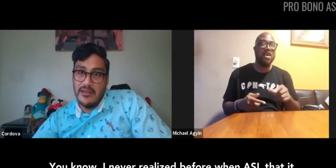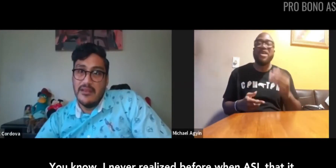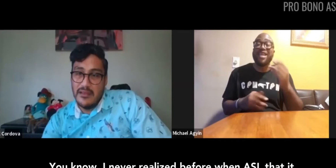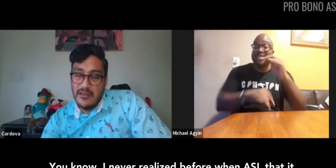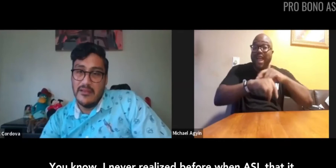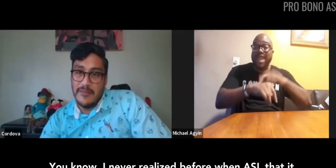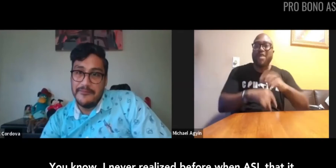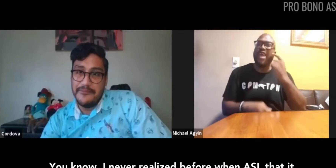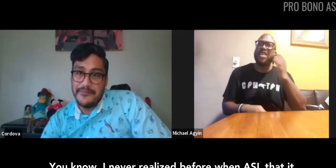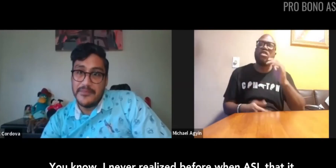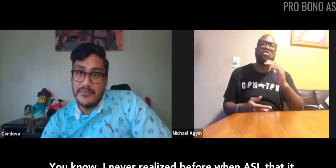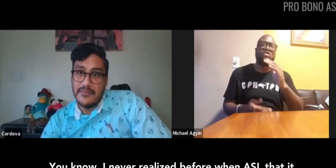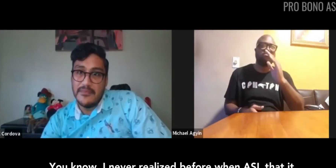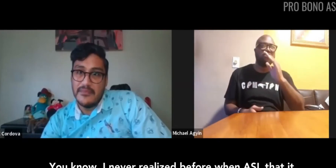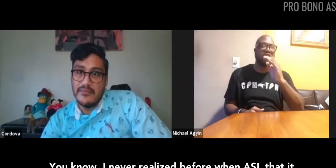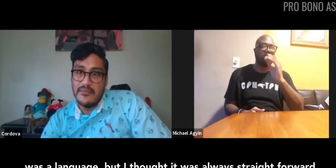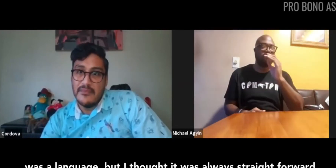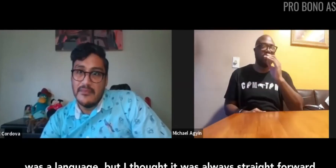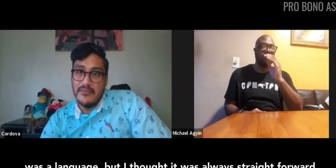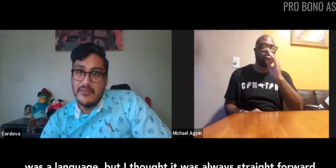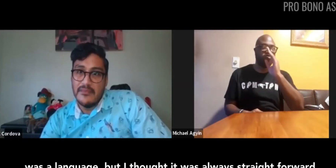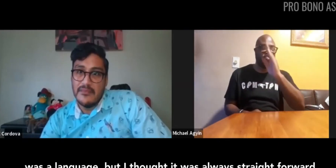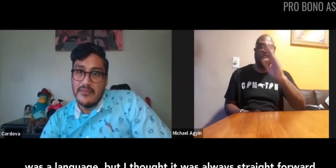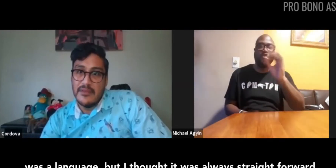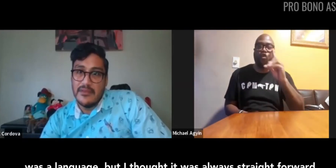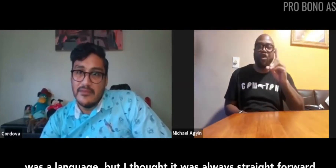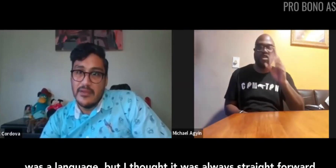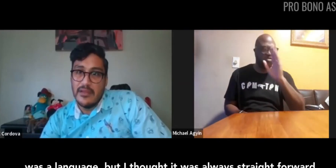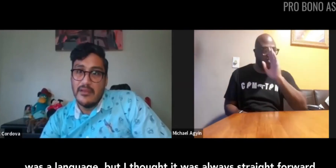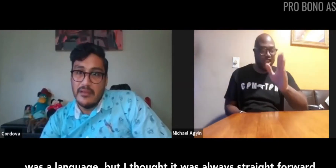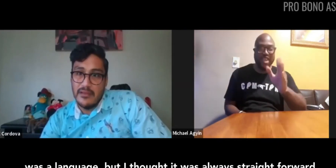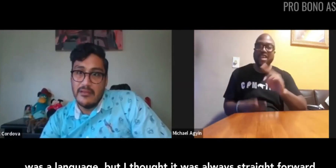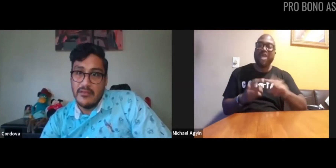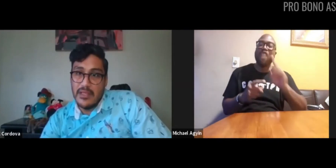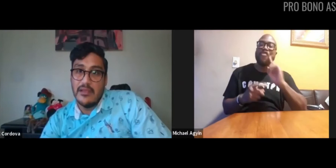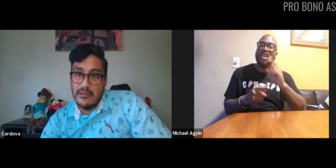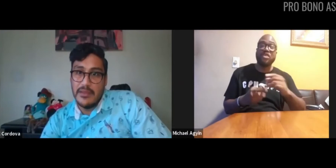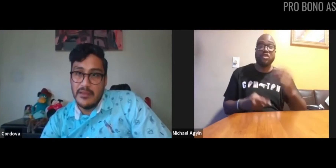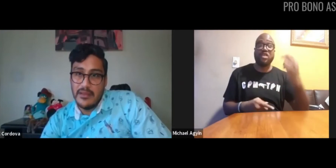I never realized before when ASL that was a language, but I thought it was always straightforward.